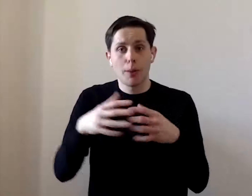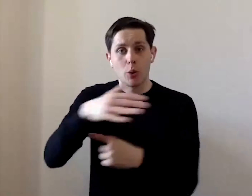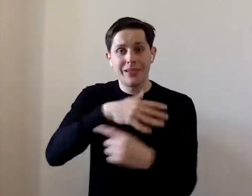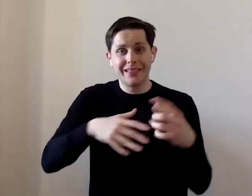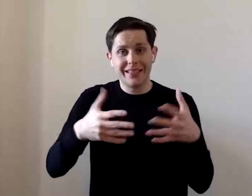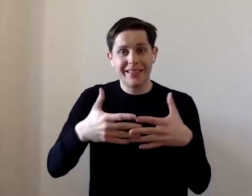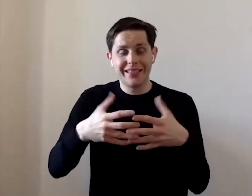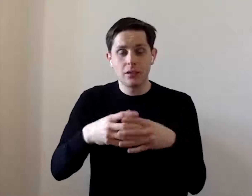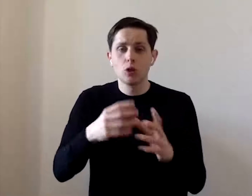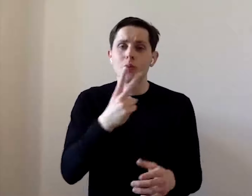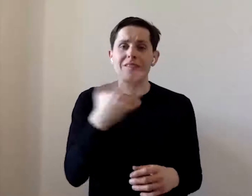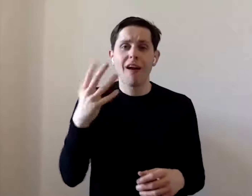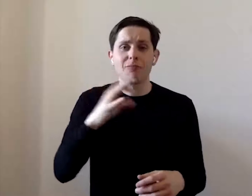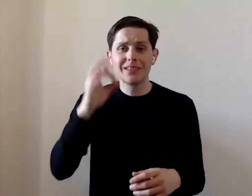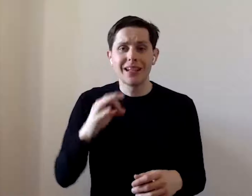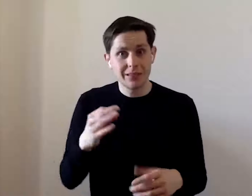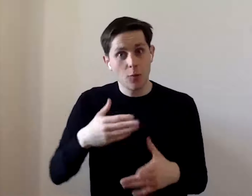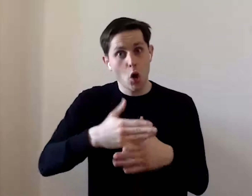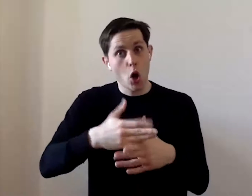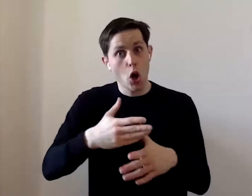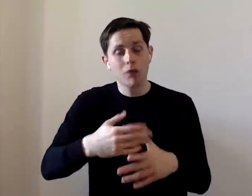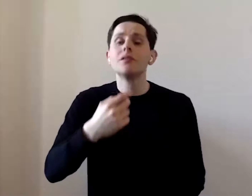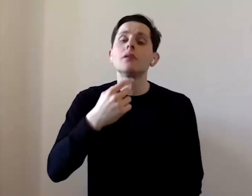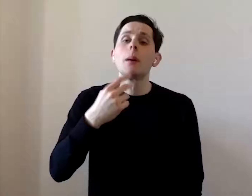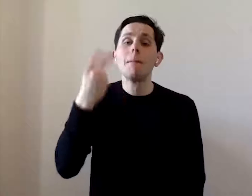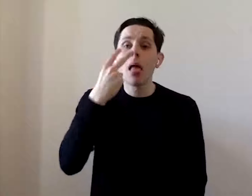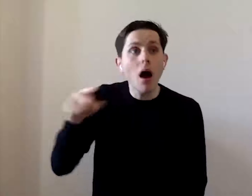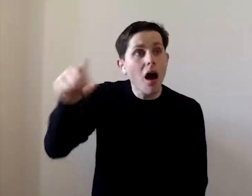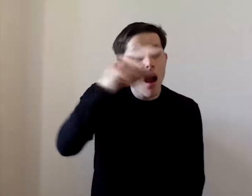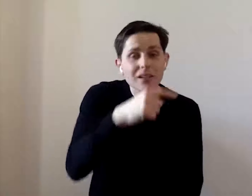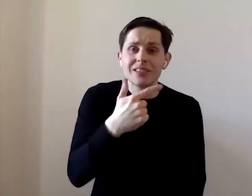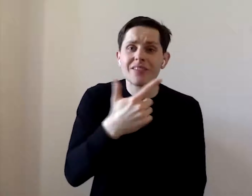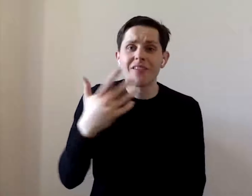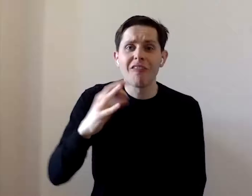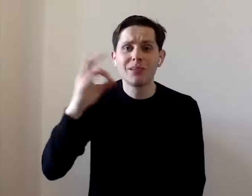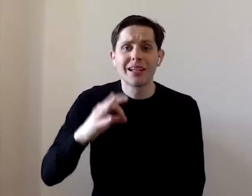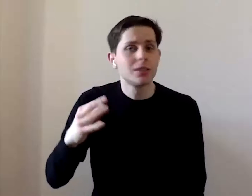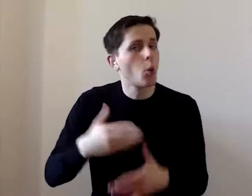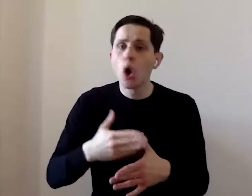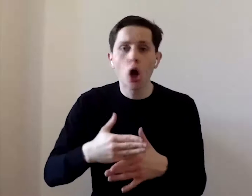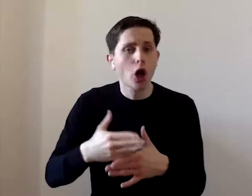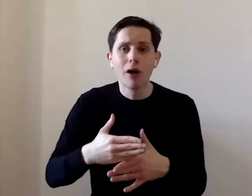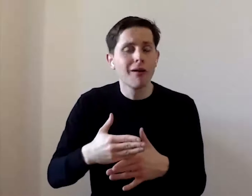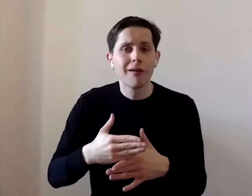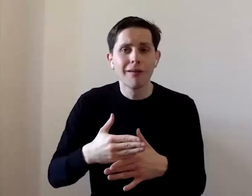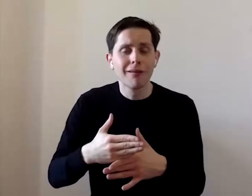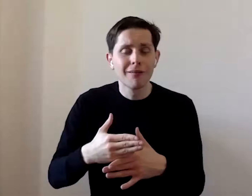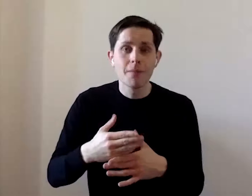rate in the blind and visually impaired community is 25%, meaning 75% of people don't have a